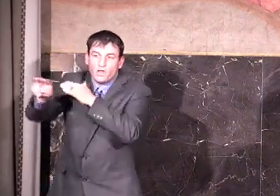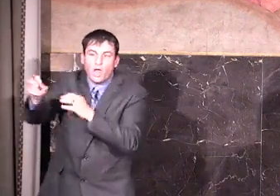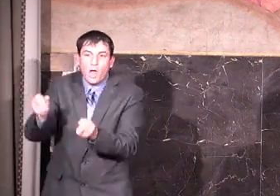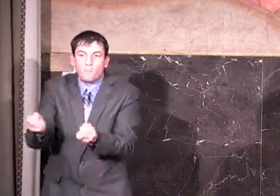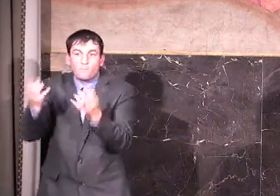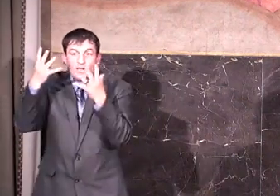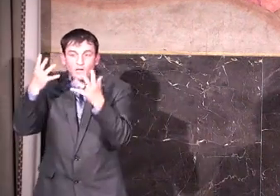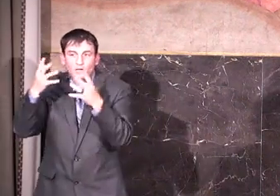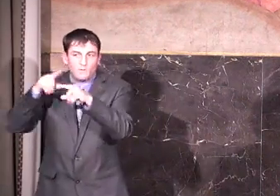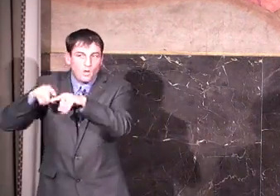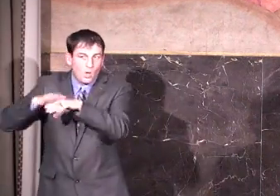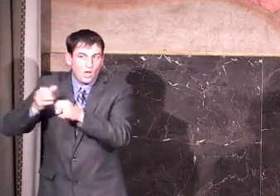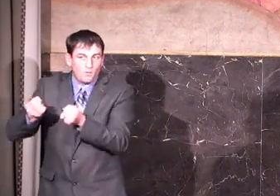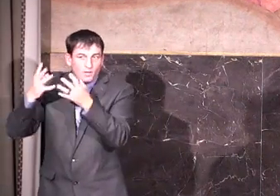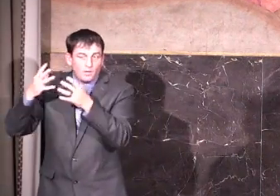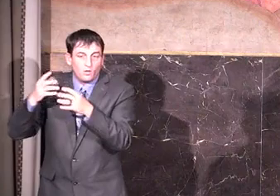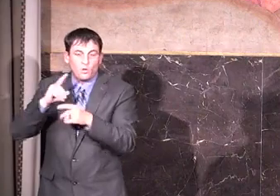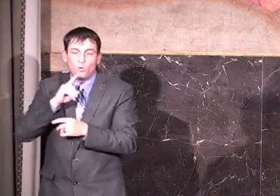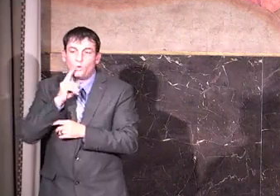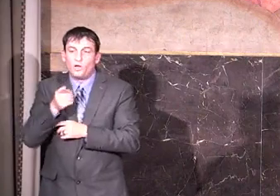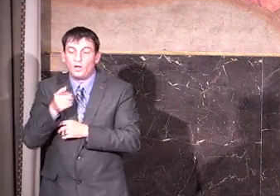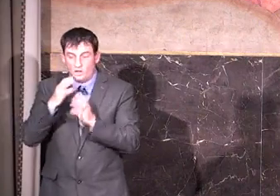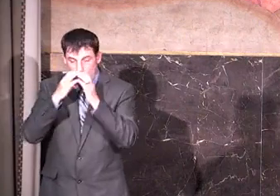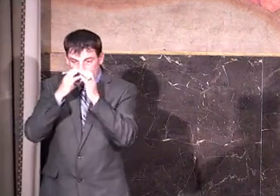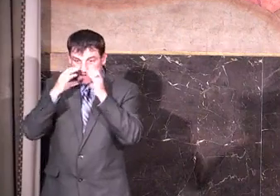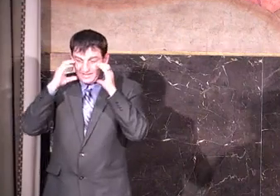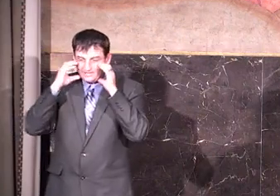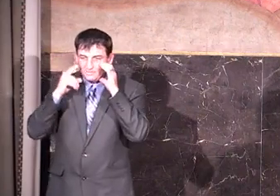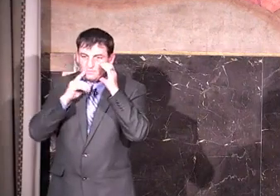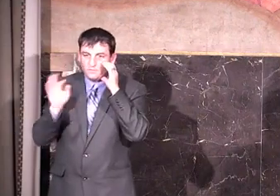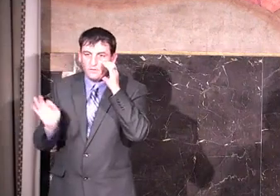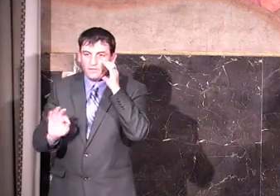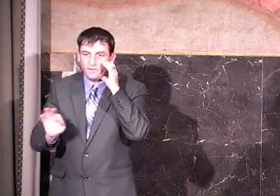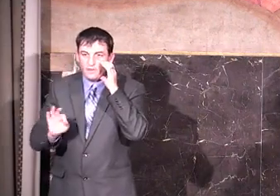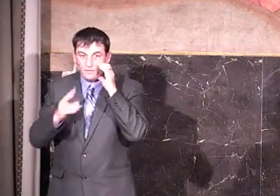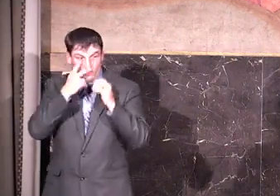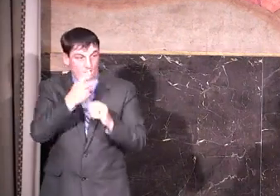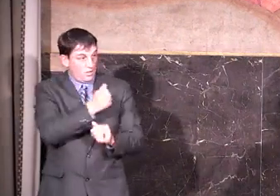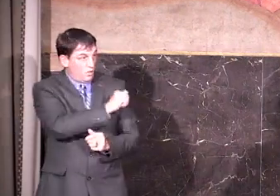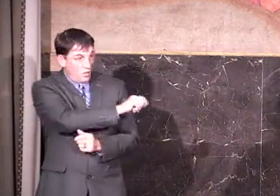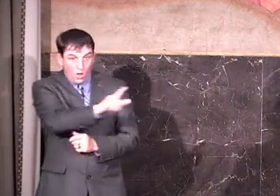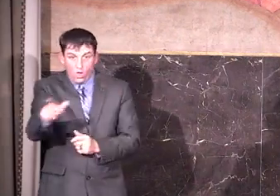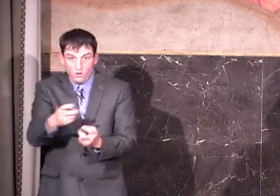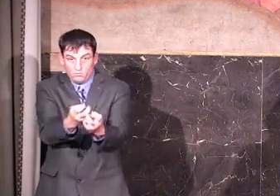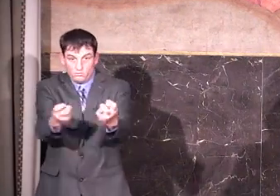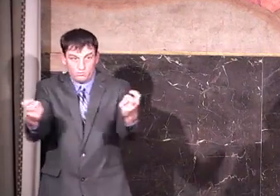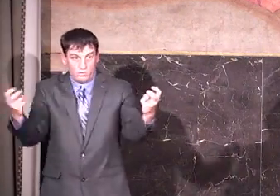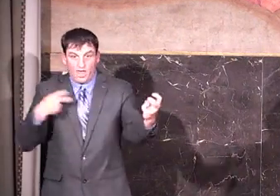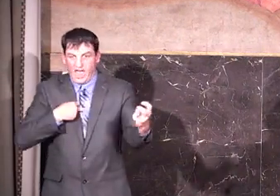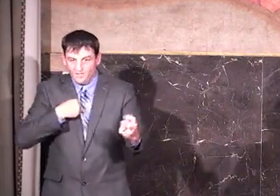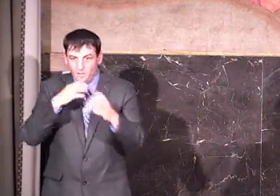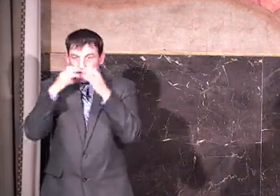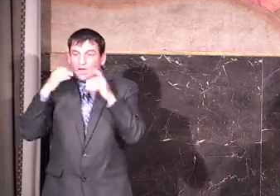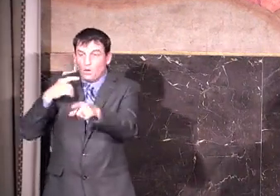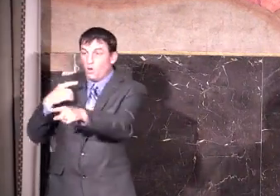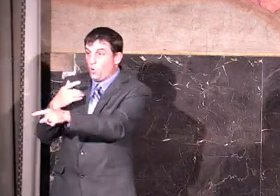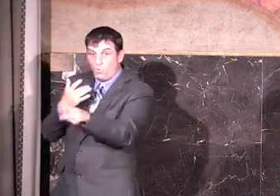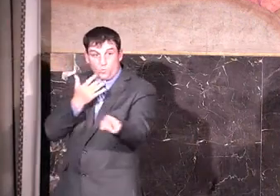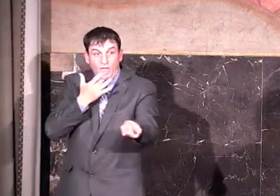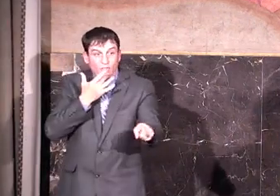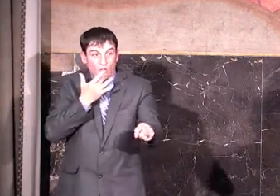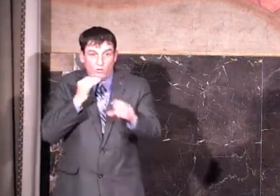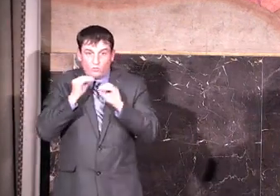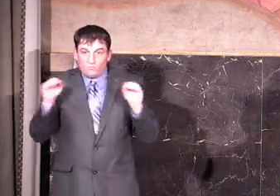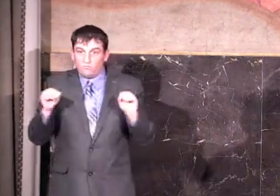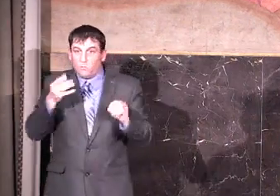like, it is a very minor inconvenience. I mean, you all are sitting here right now with a mask on, and I know you'd rather not have one on,